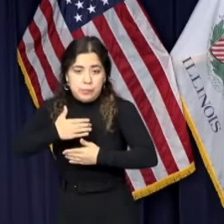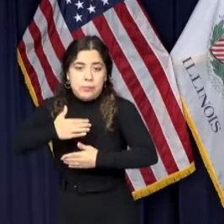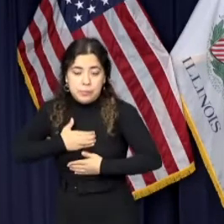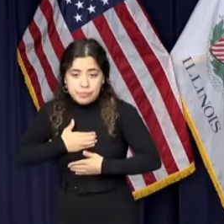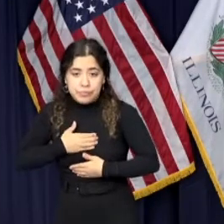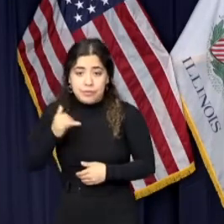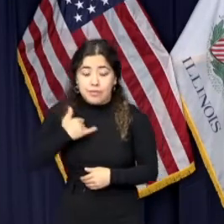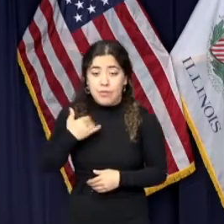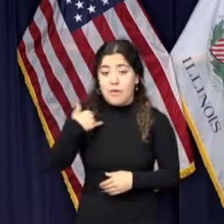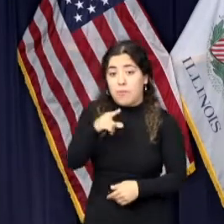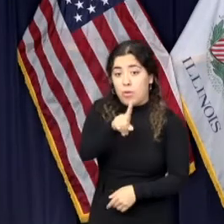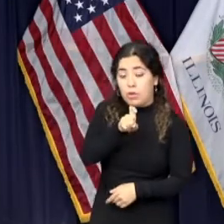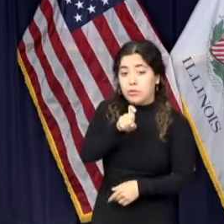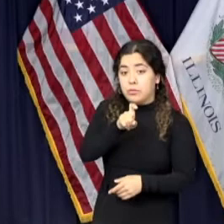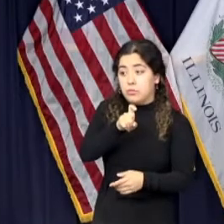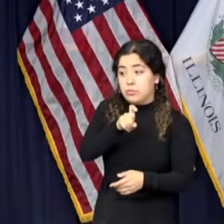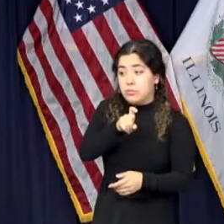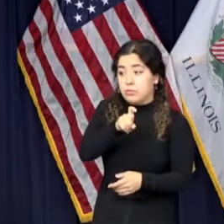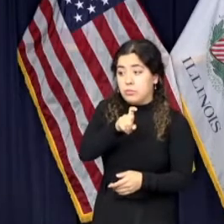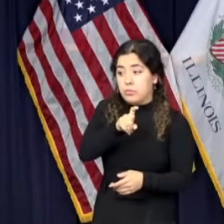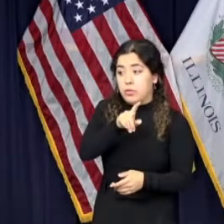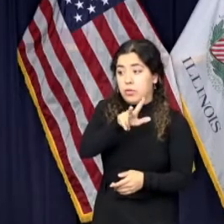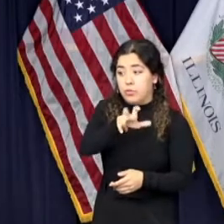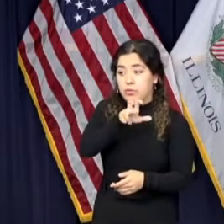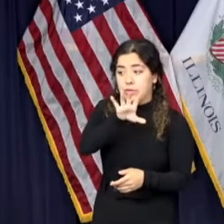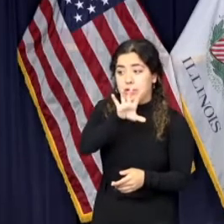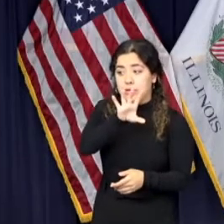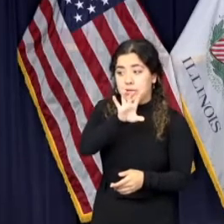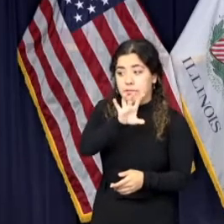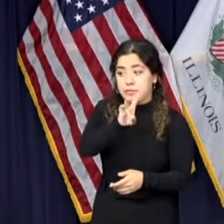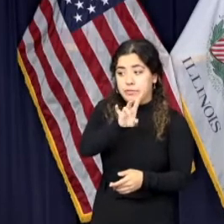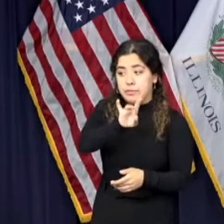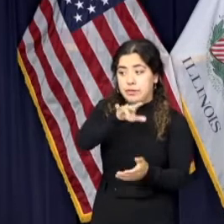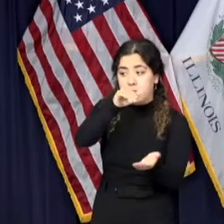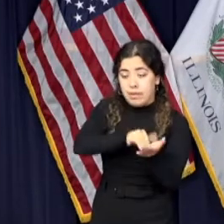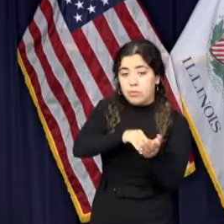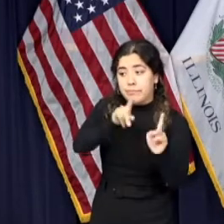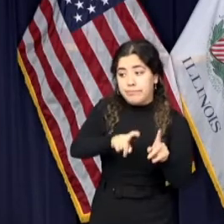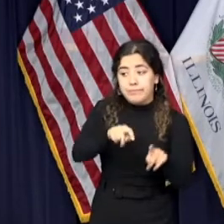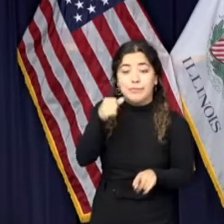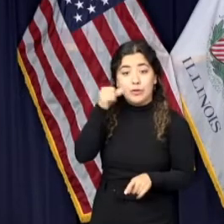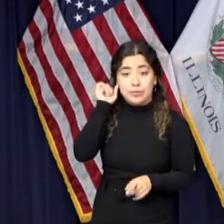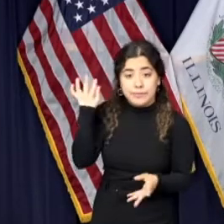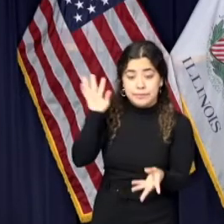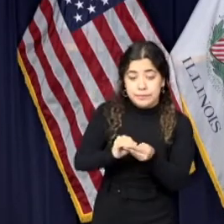38,187 lab results, which brings our statewide total of tests to